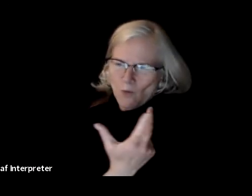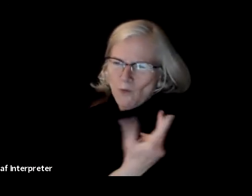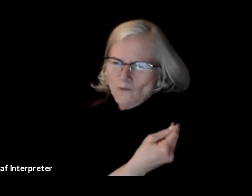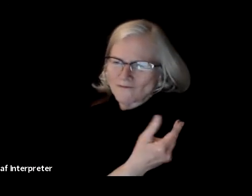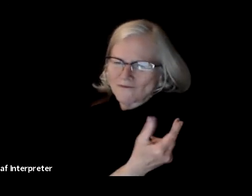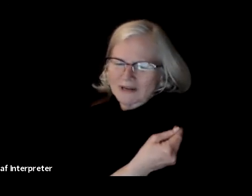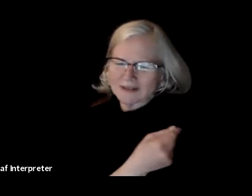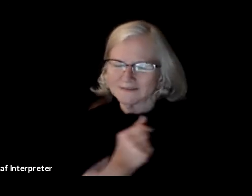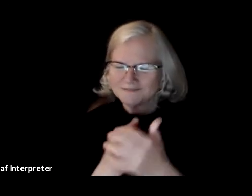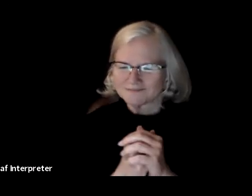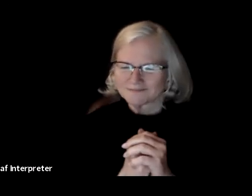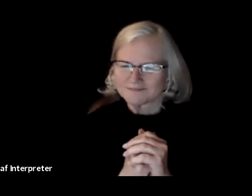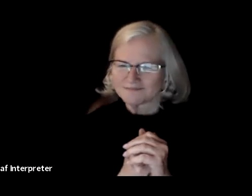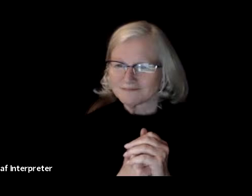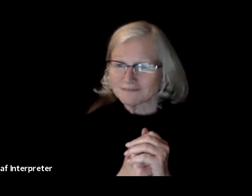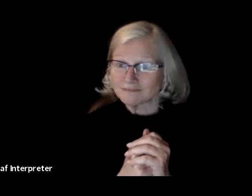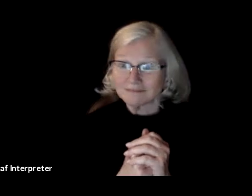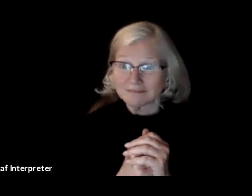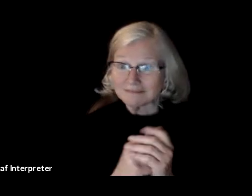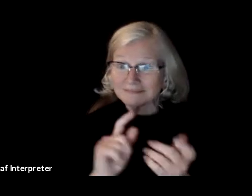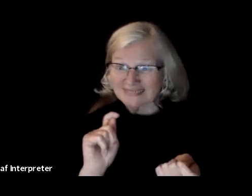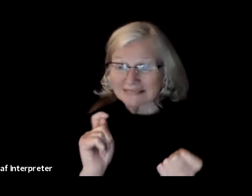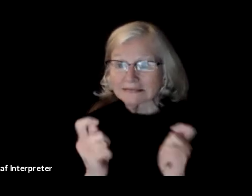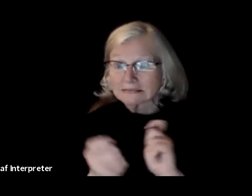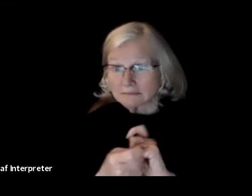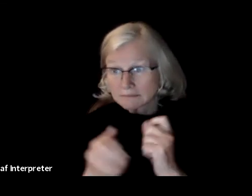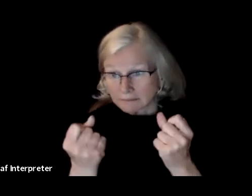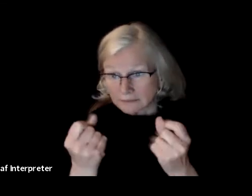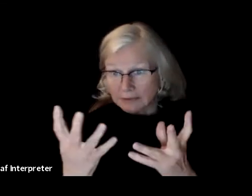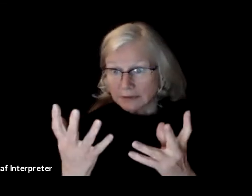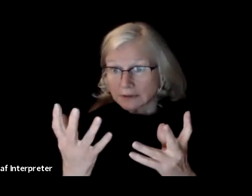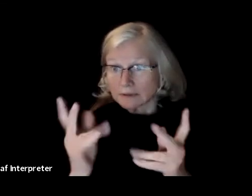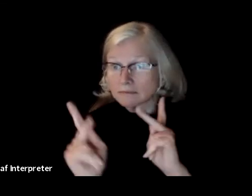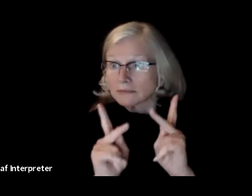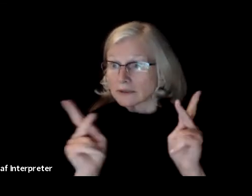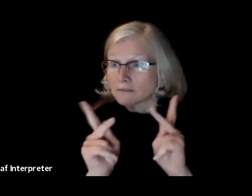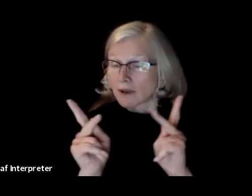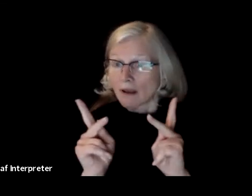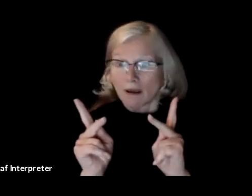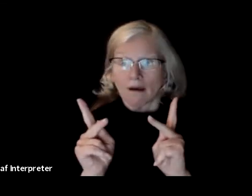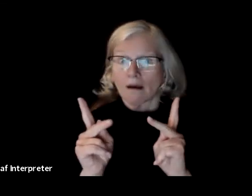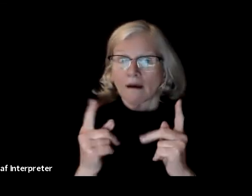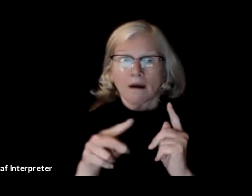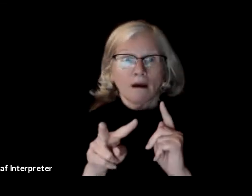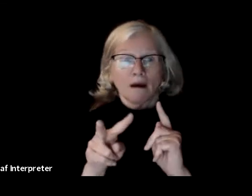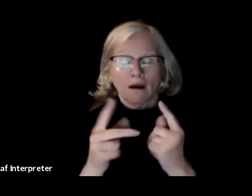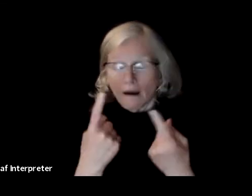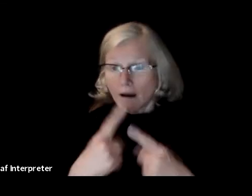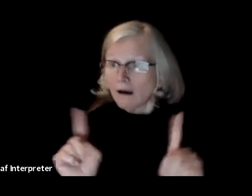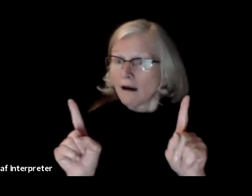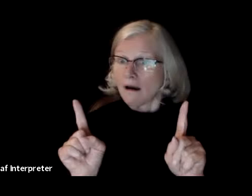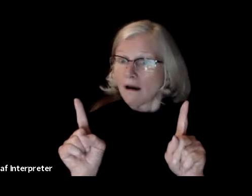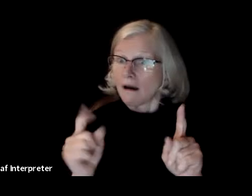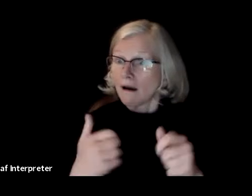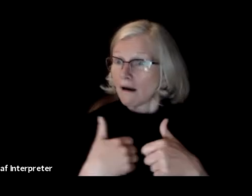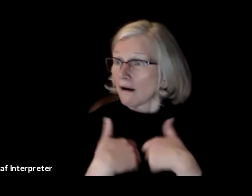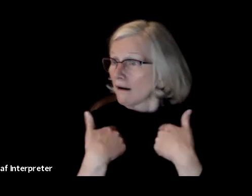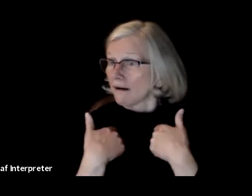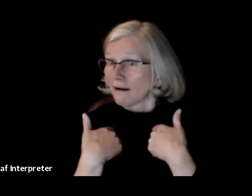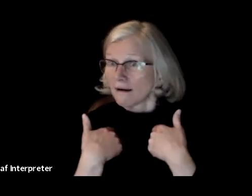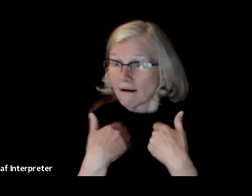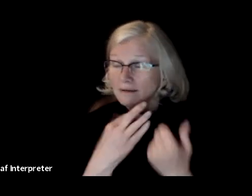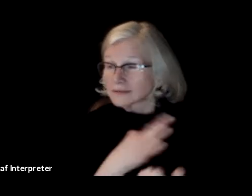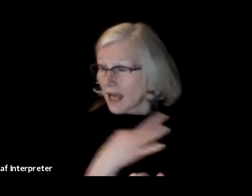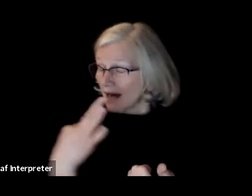been so long awaited by residents, families, but also our staff, who have had to been the ones at the front line saying, sorry,